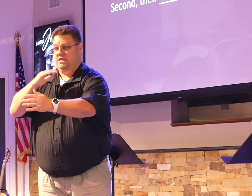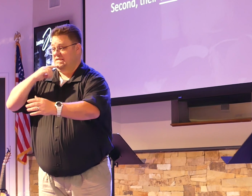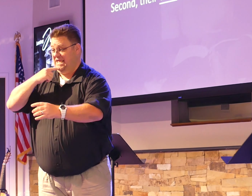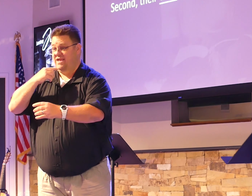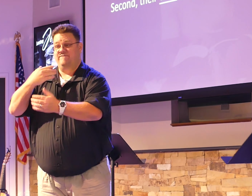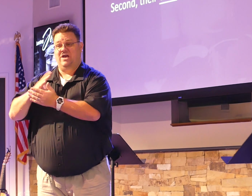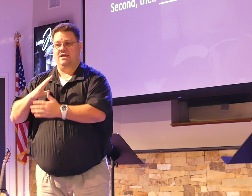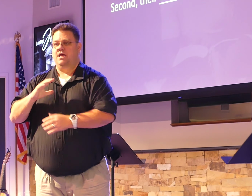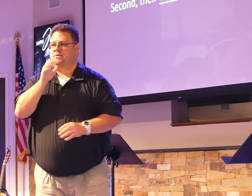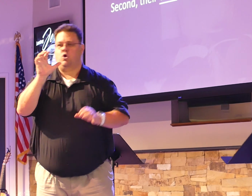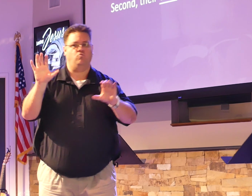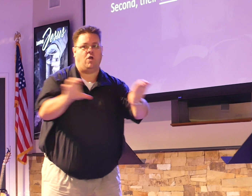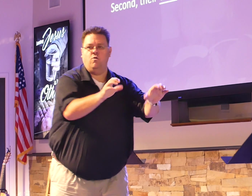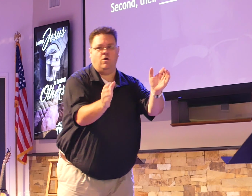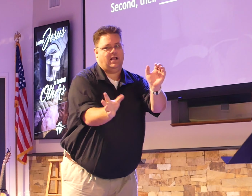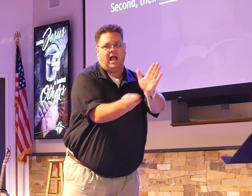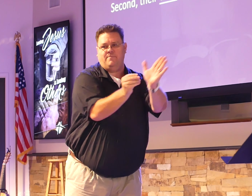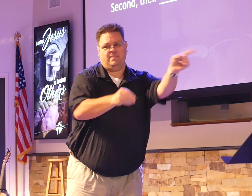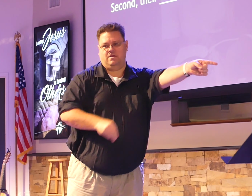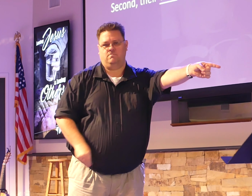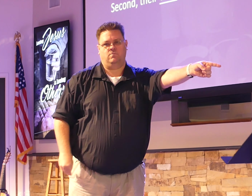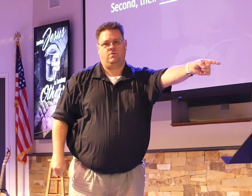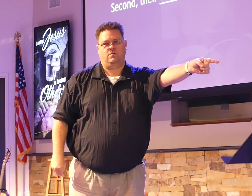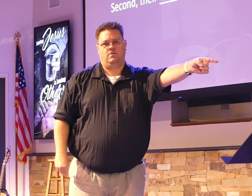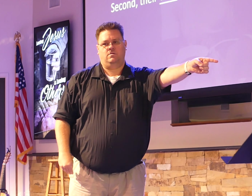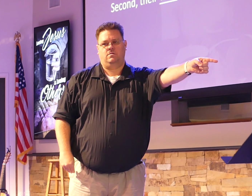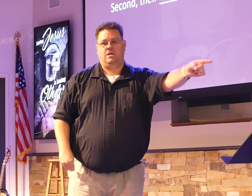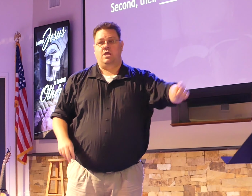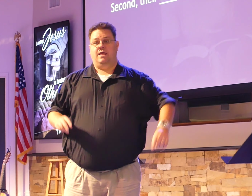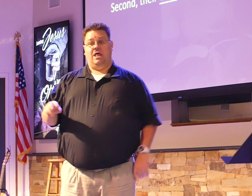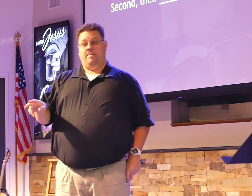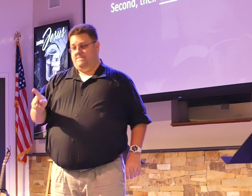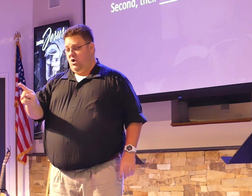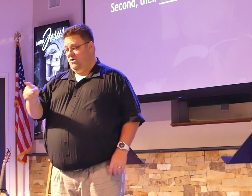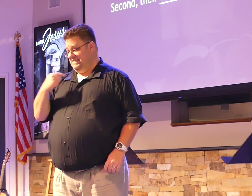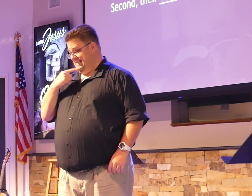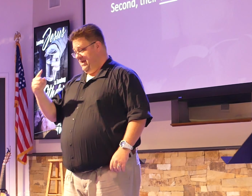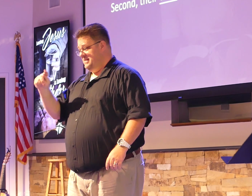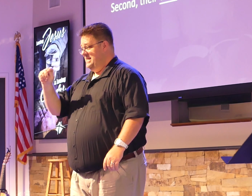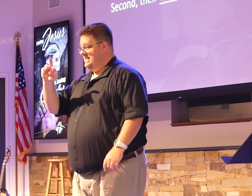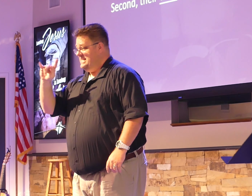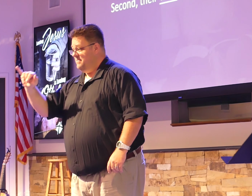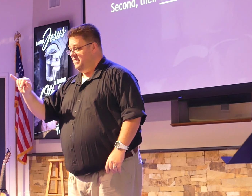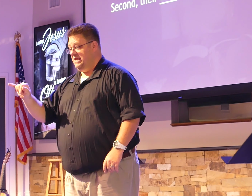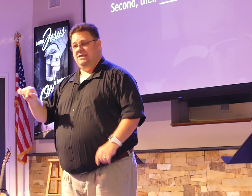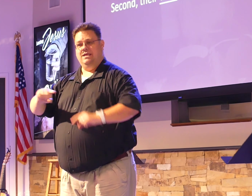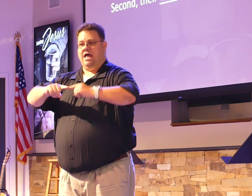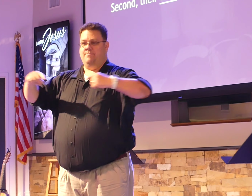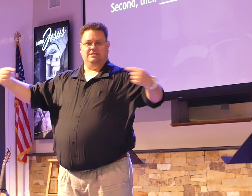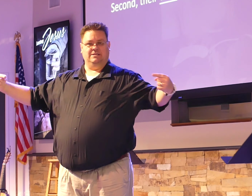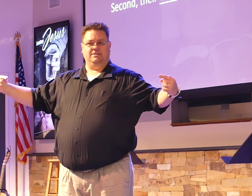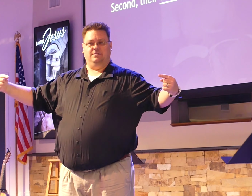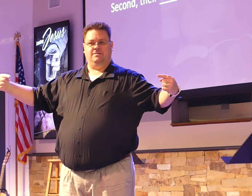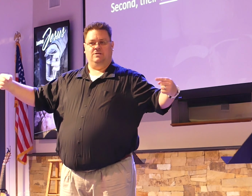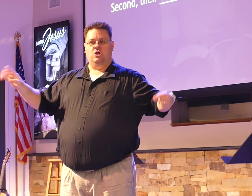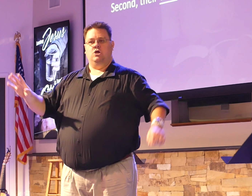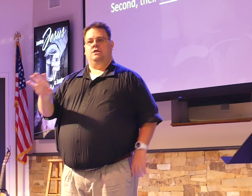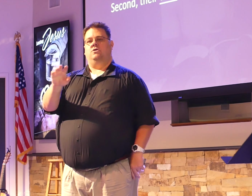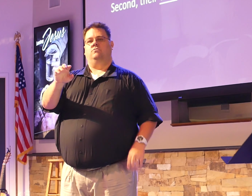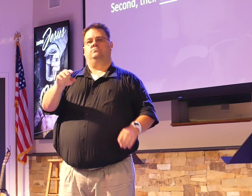Well, that's the opposite of what Paul tells Timothy. Look at verse 10. He says, I'm back in chapter 3 again, by the way. Go back to chapter 3, verse 10.